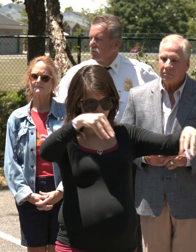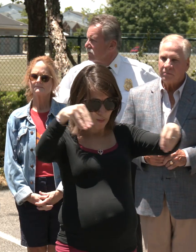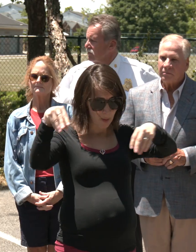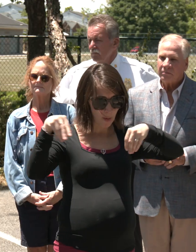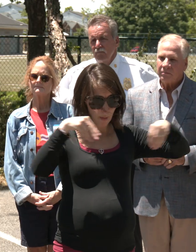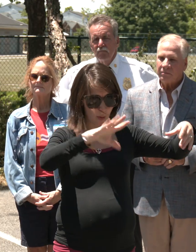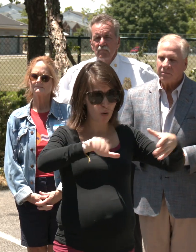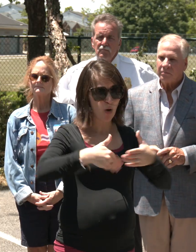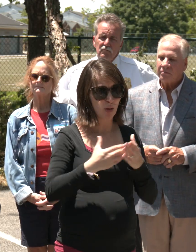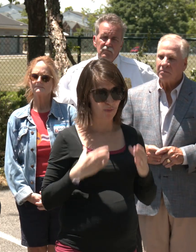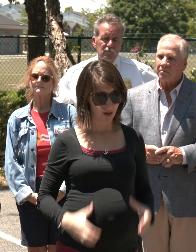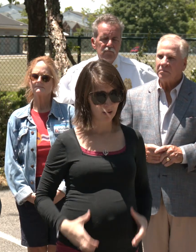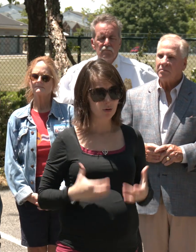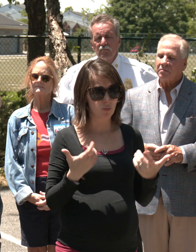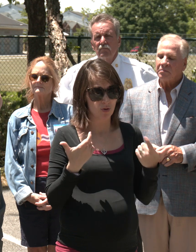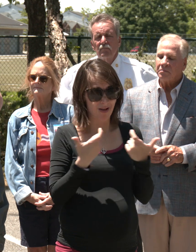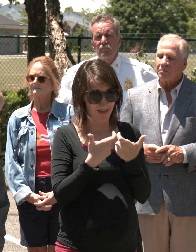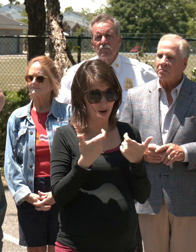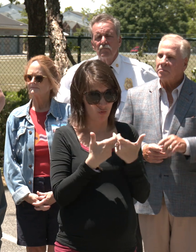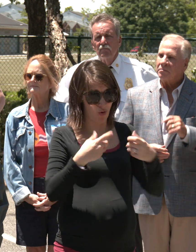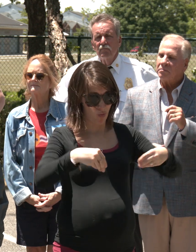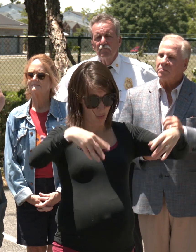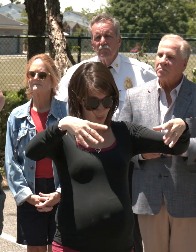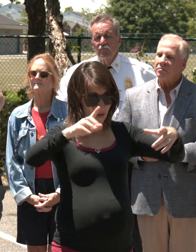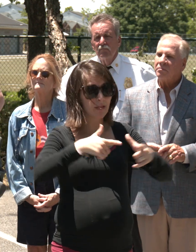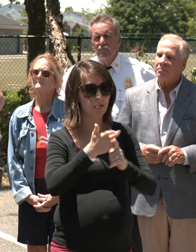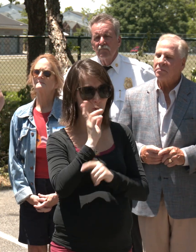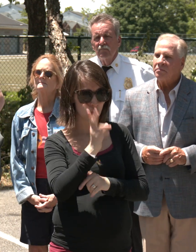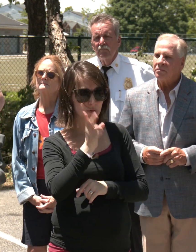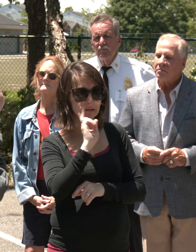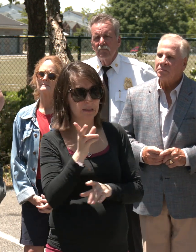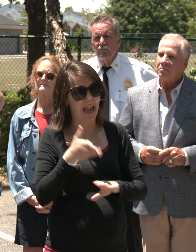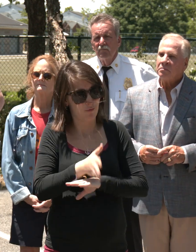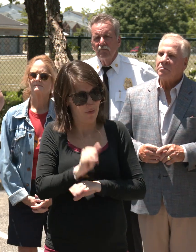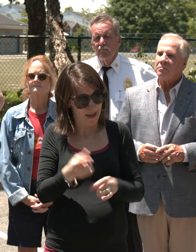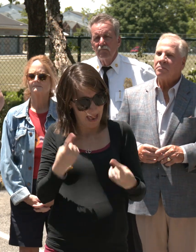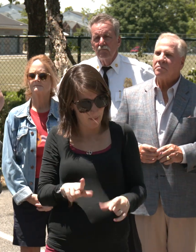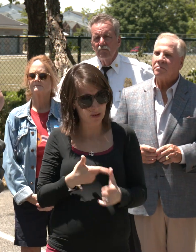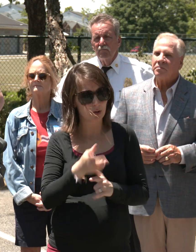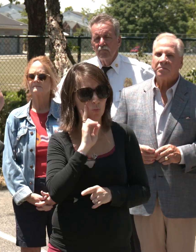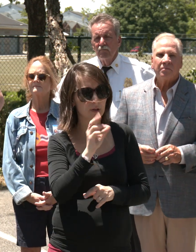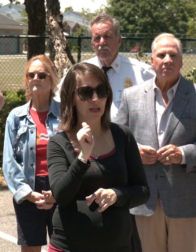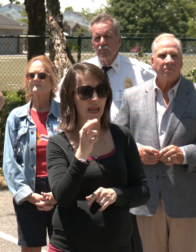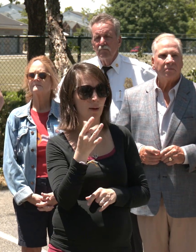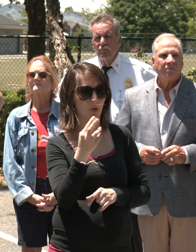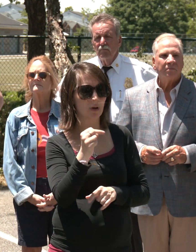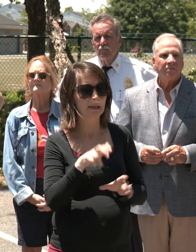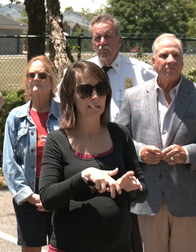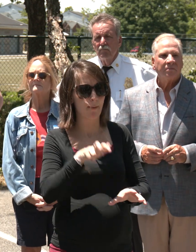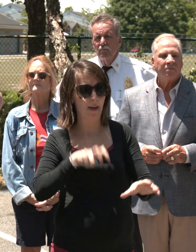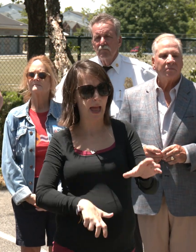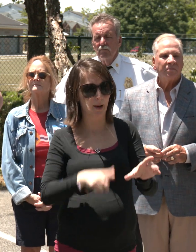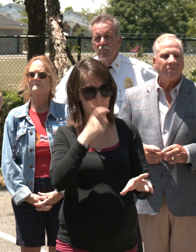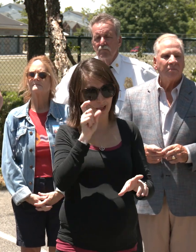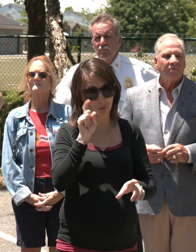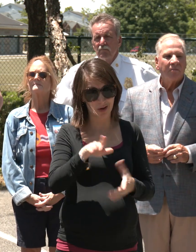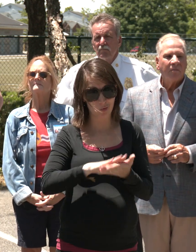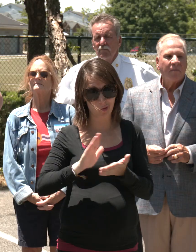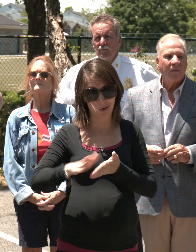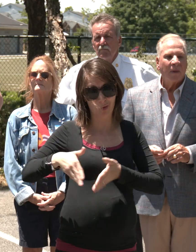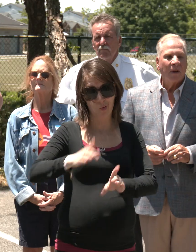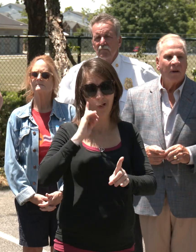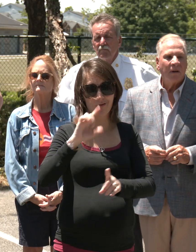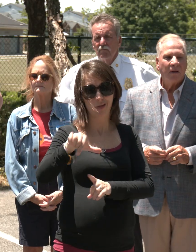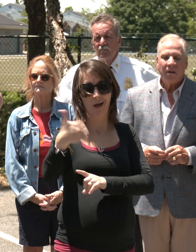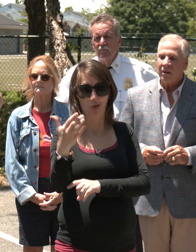customers electrically, then you'll see Ameren take a kind of a step back, because we need to clear the way for these